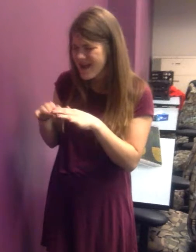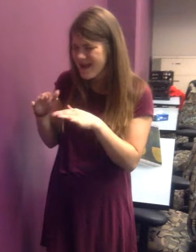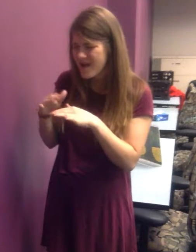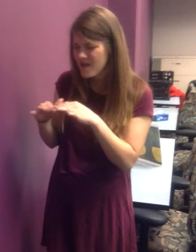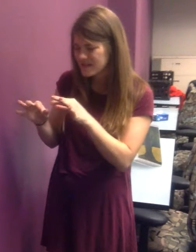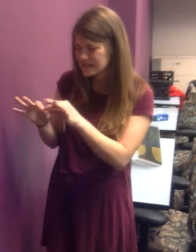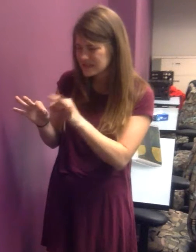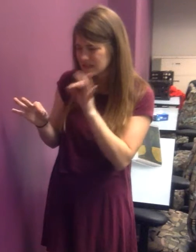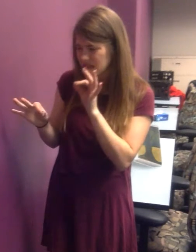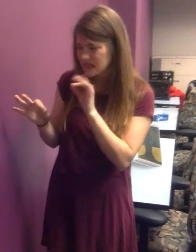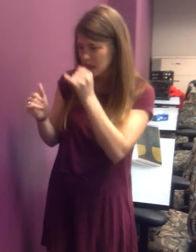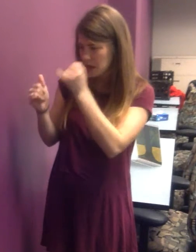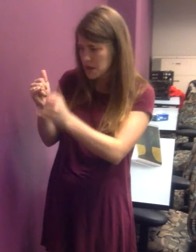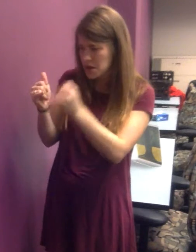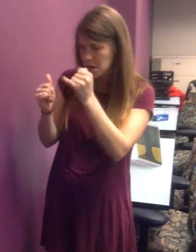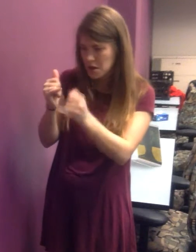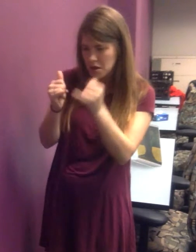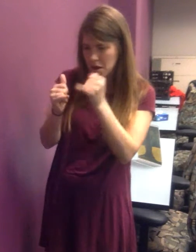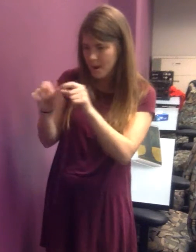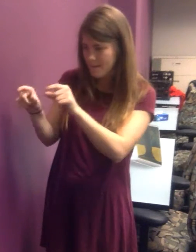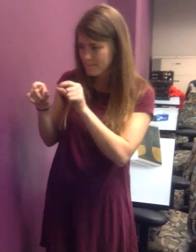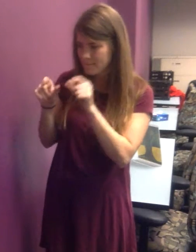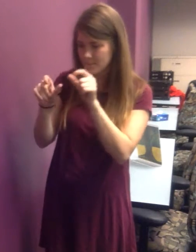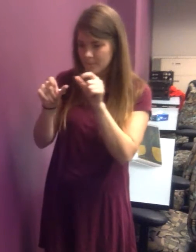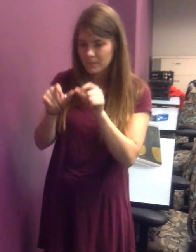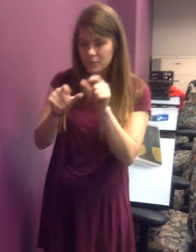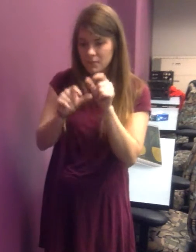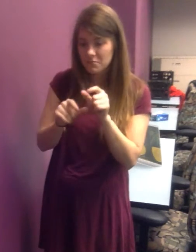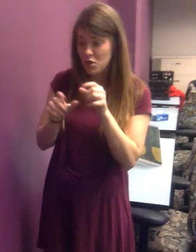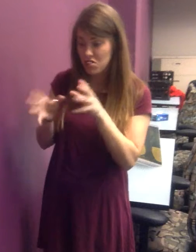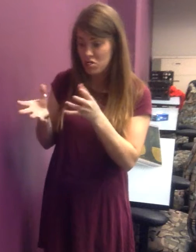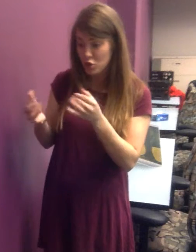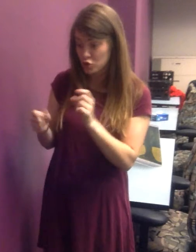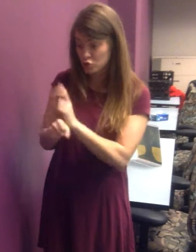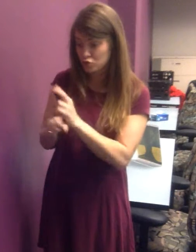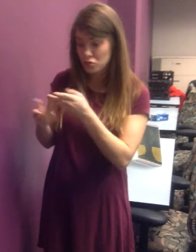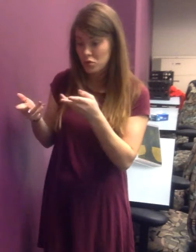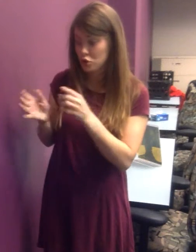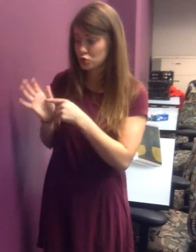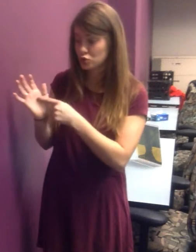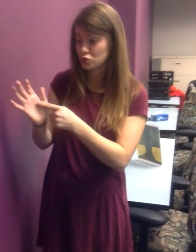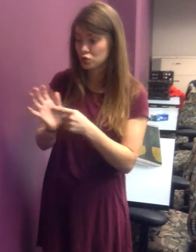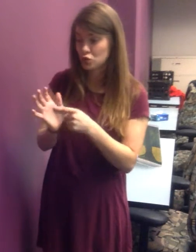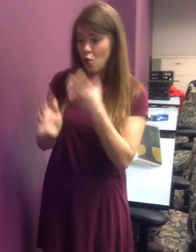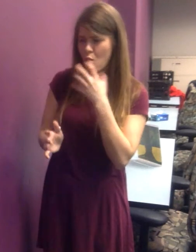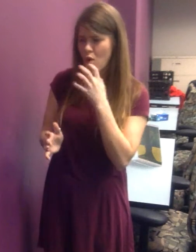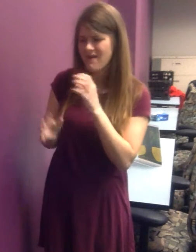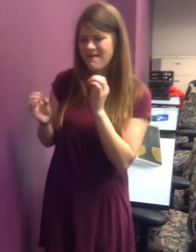shows no warming. In a sense, what Dessler is saying is that you can do this at home. On a complex chart,